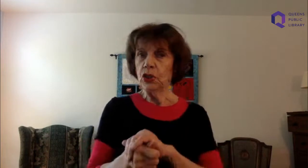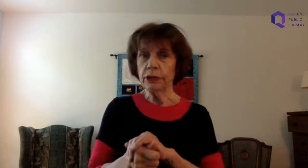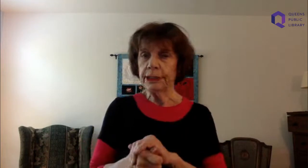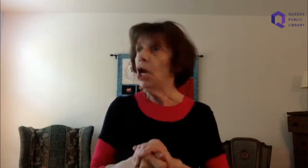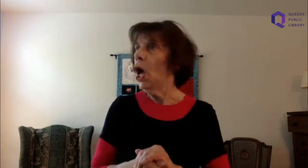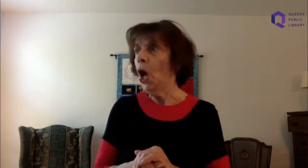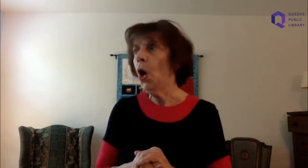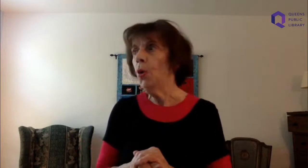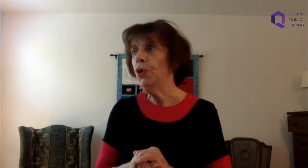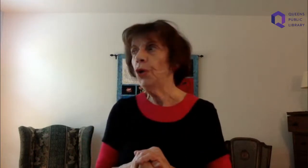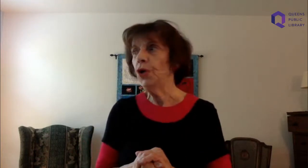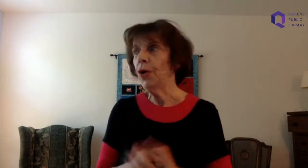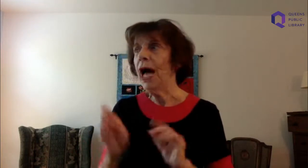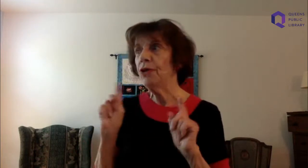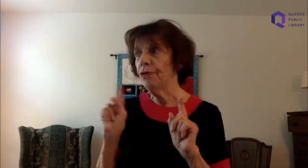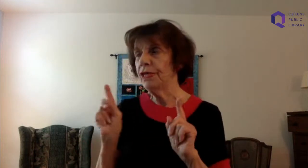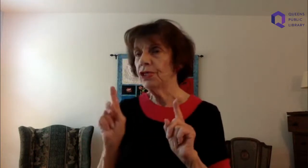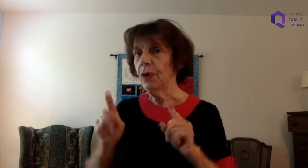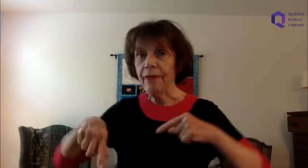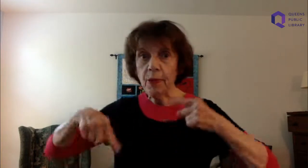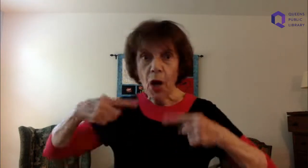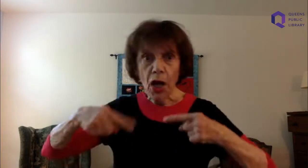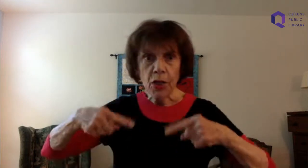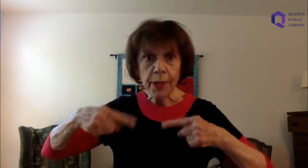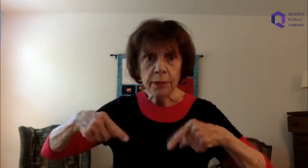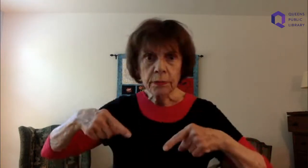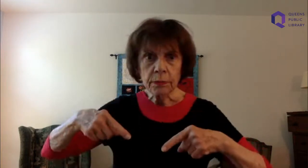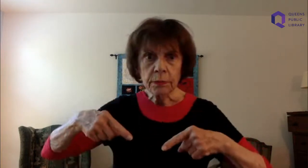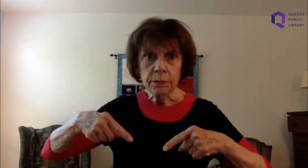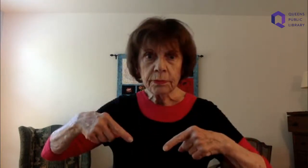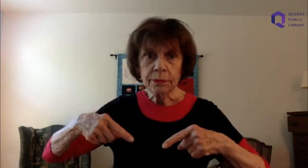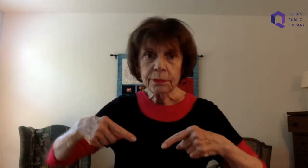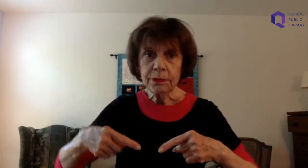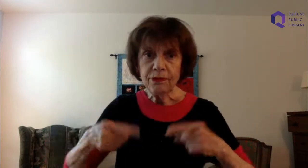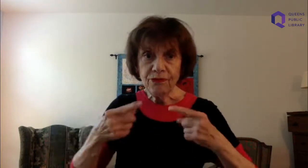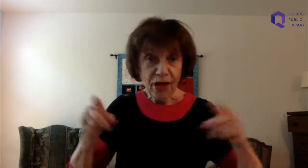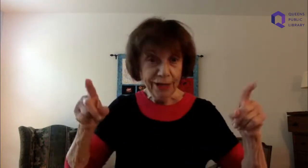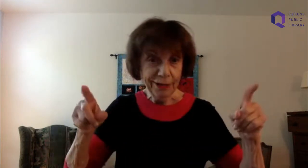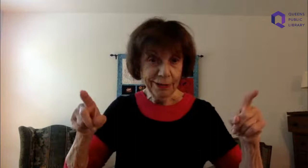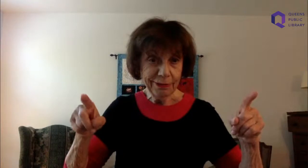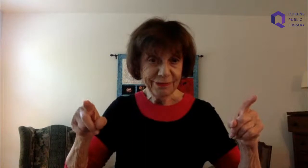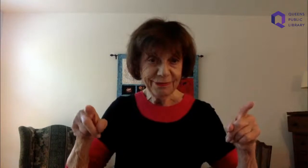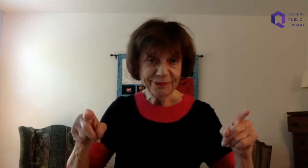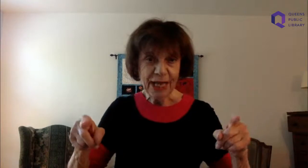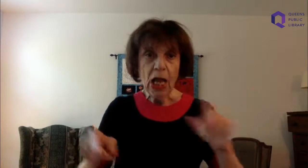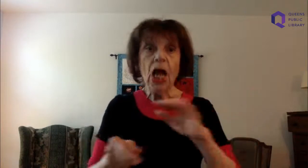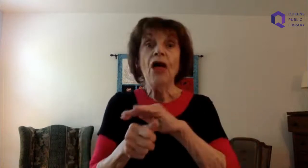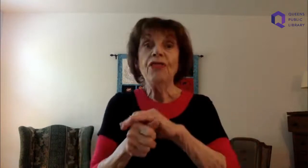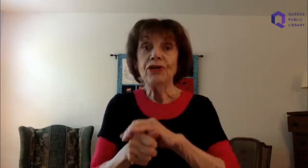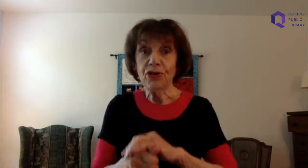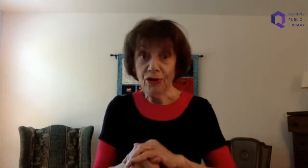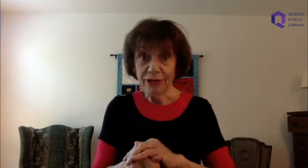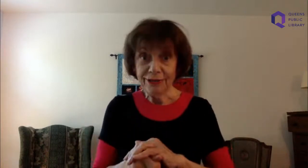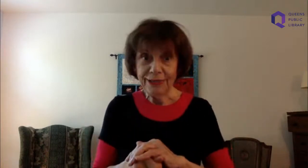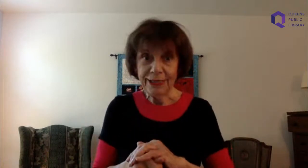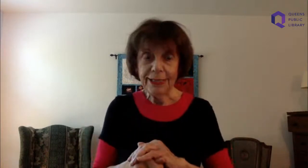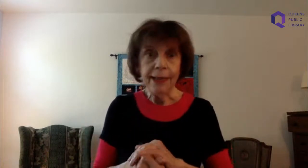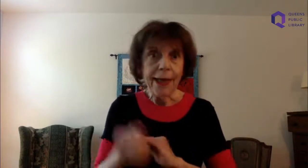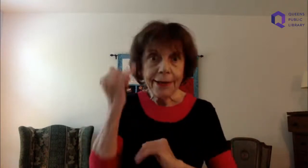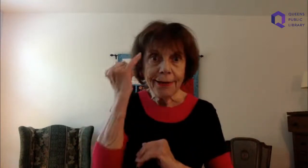Turtle said, oh, no, I don't think so. And they were arguing. Finally, the turtle had an